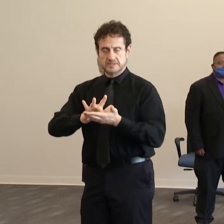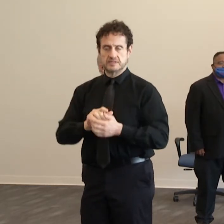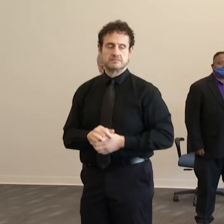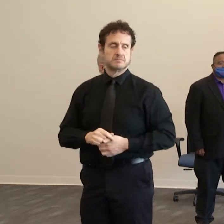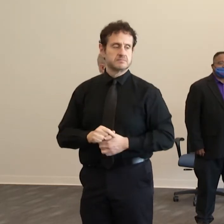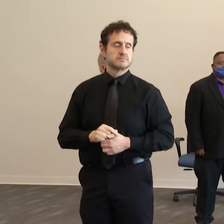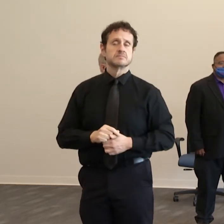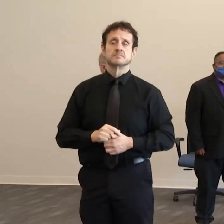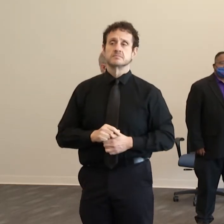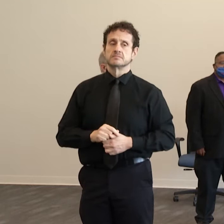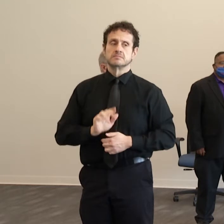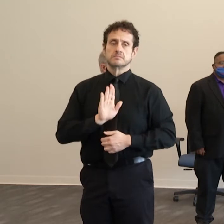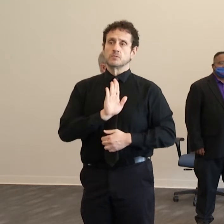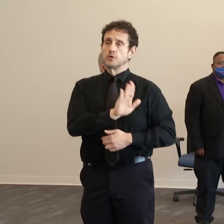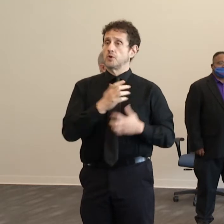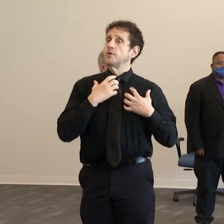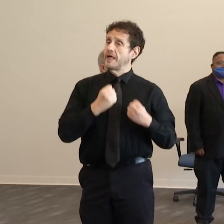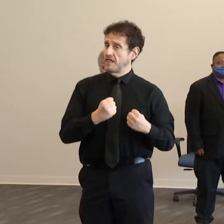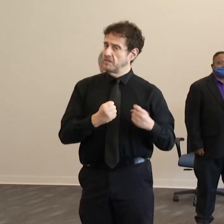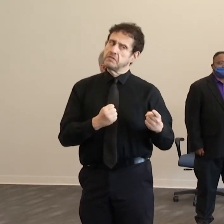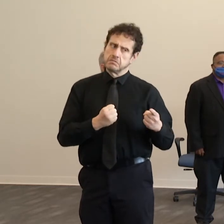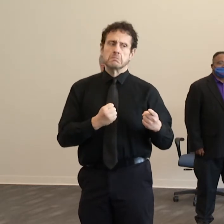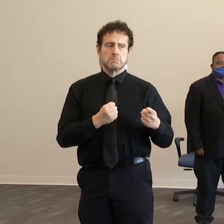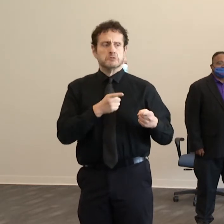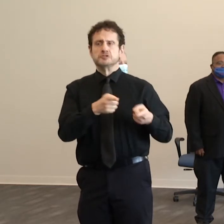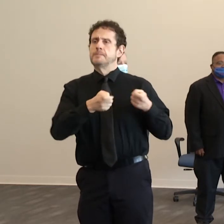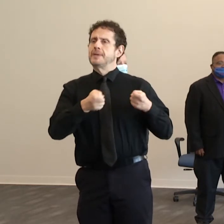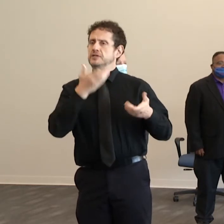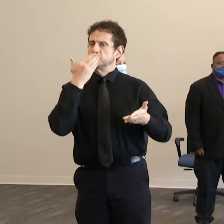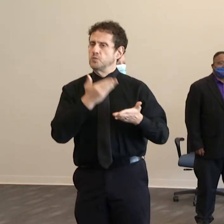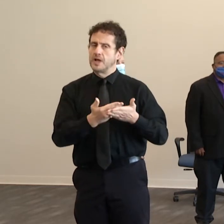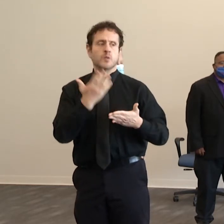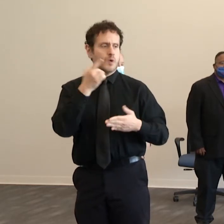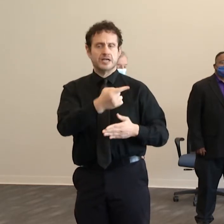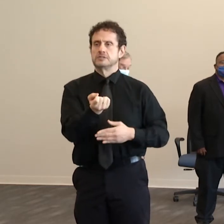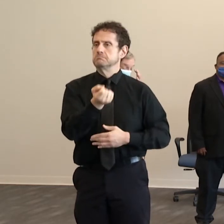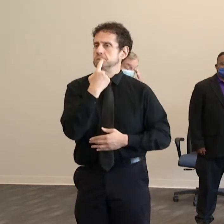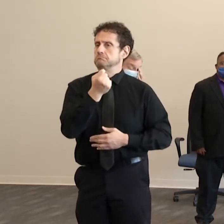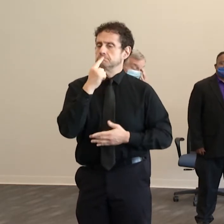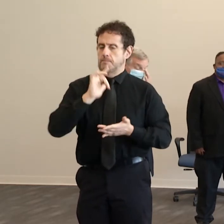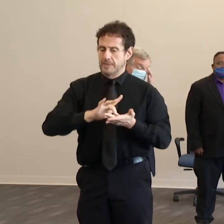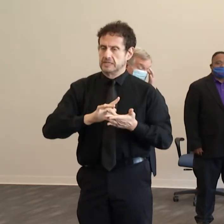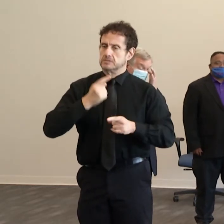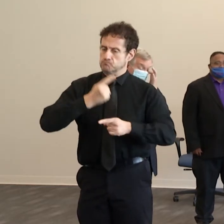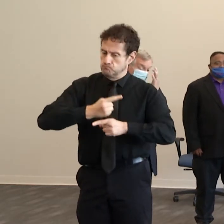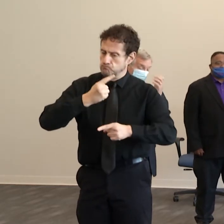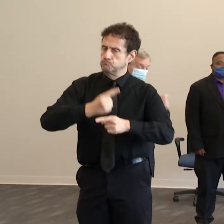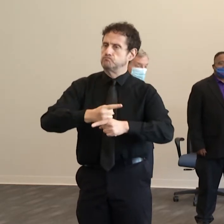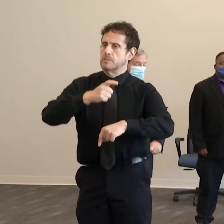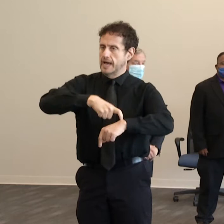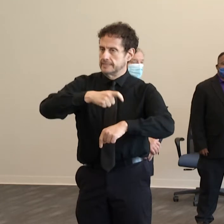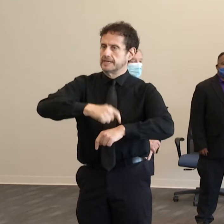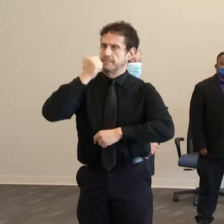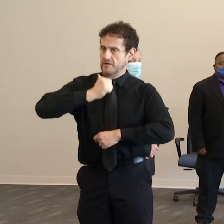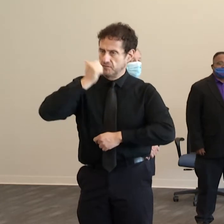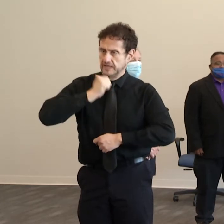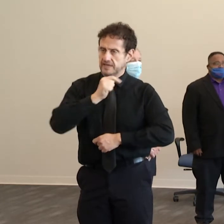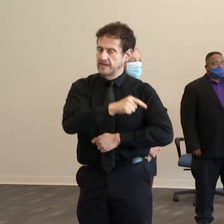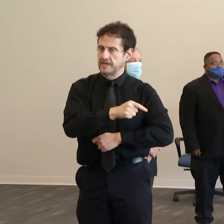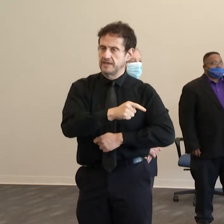Moore's condition is well managed because she takes her medicine regularly and she takes it on time.